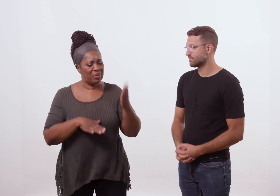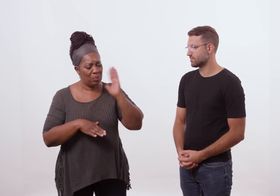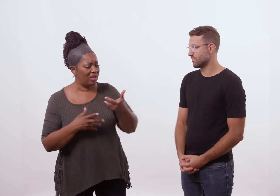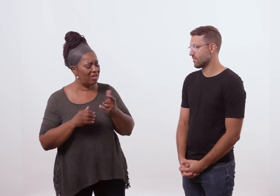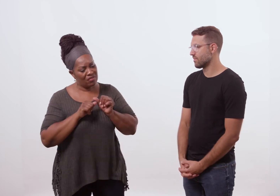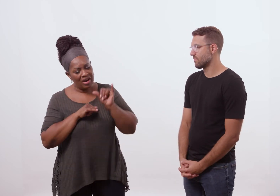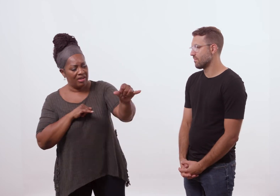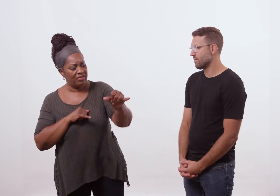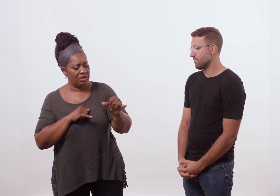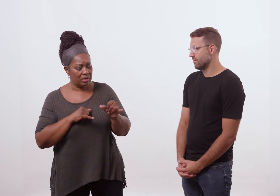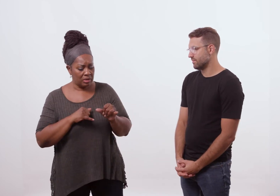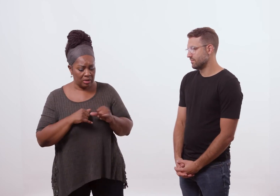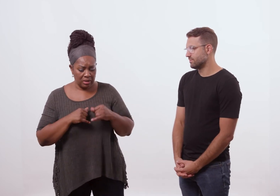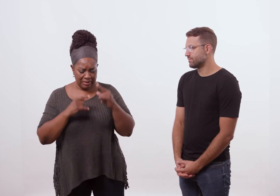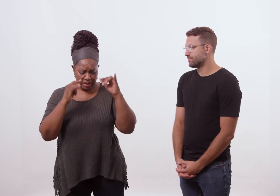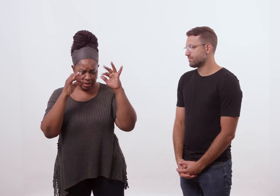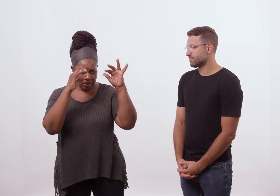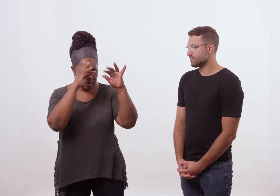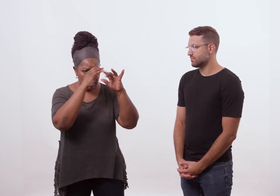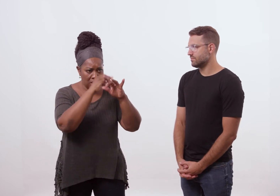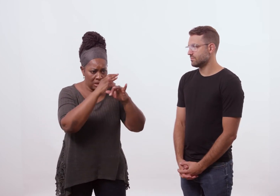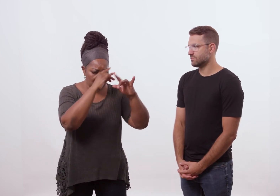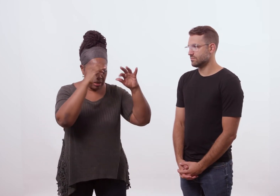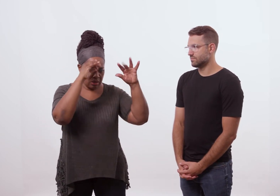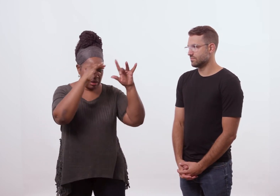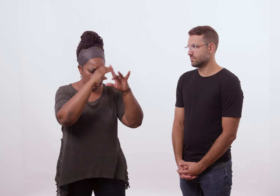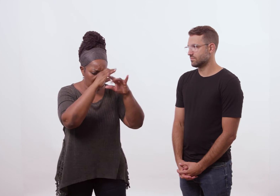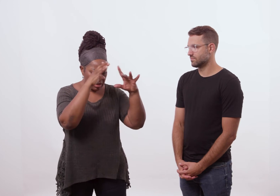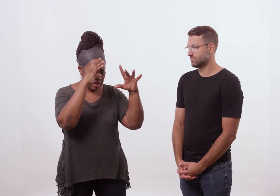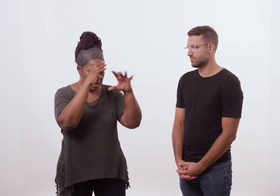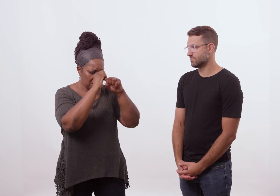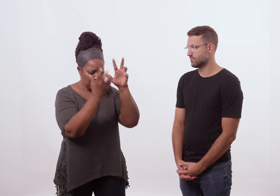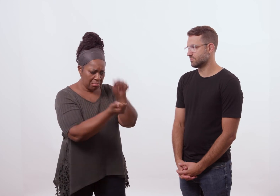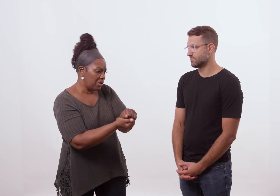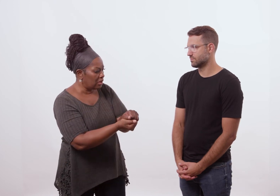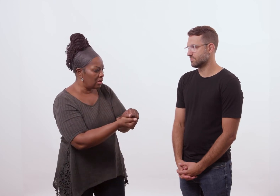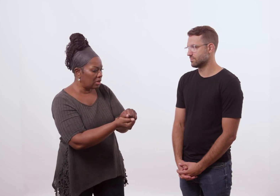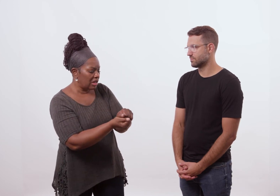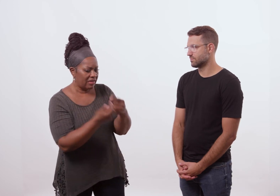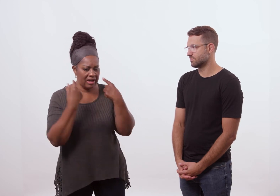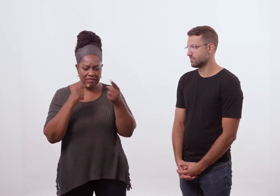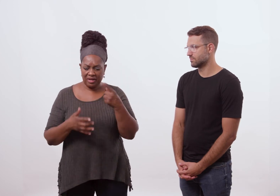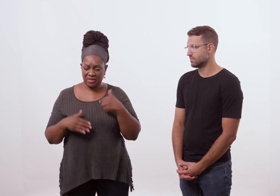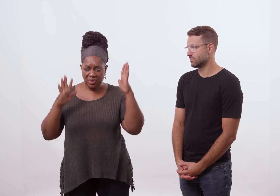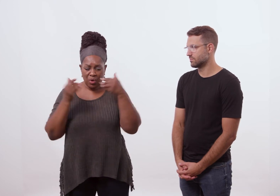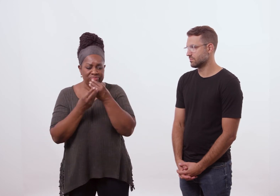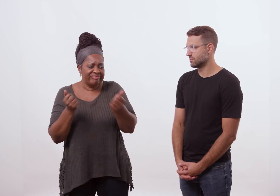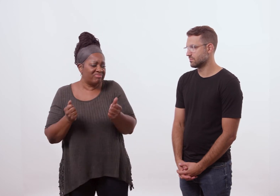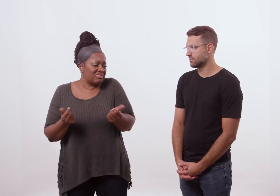He has sunk into a dark pit to escape pain and await the end, but I'll end it myself when I finally know there's no hope